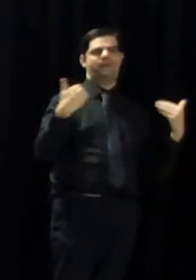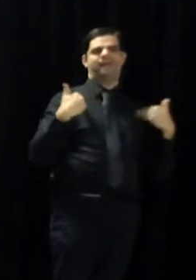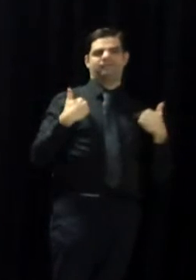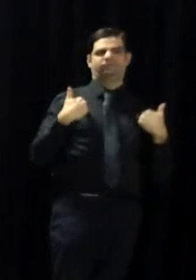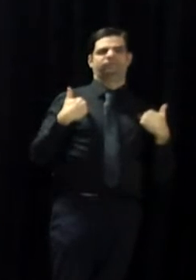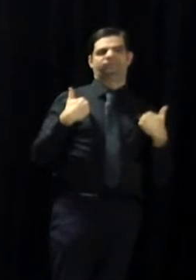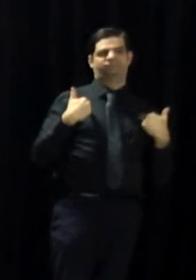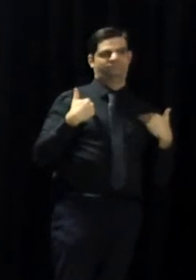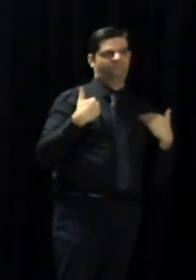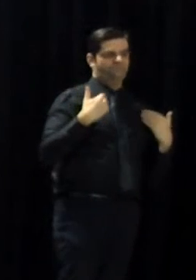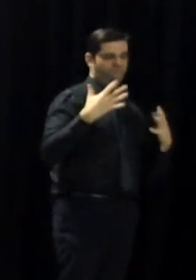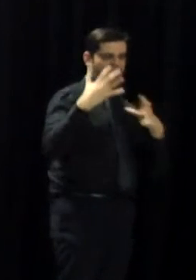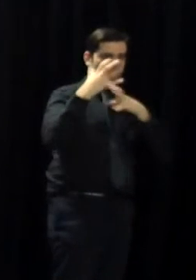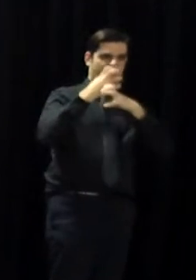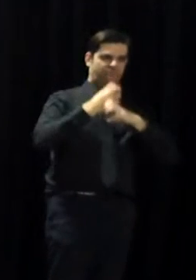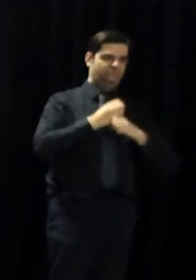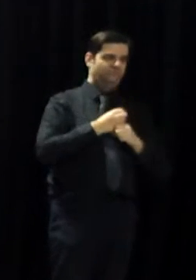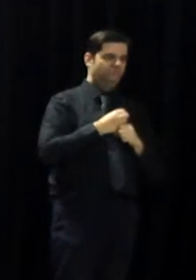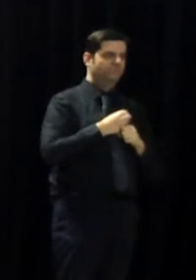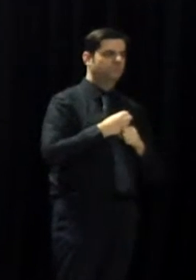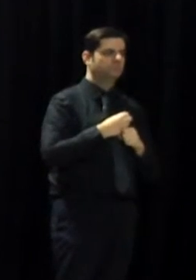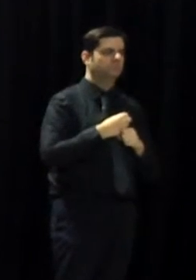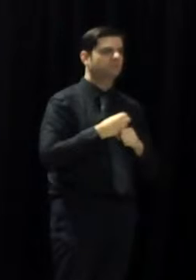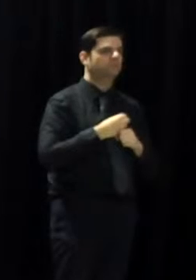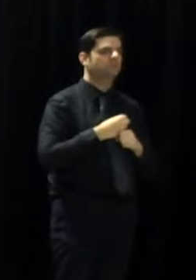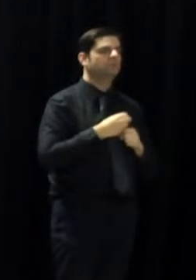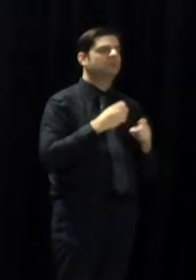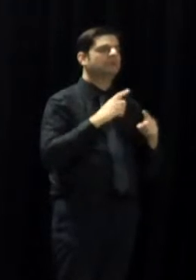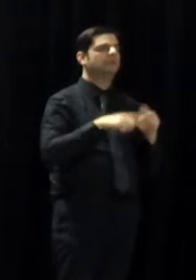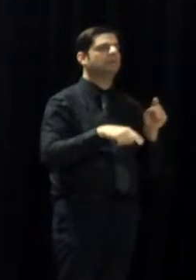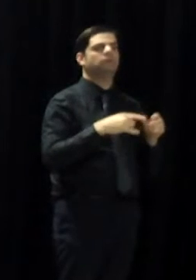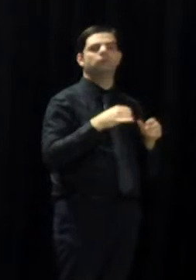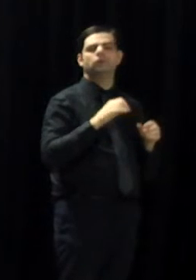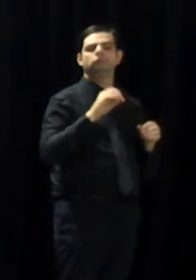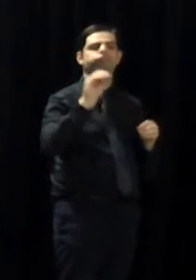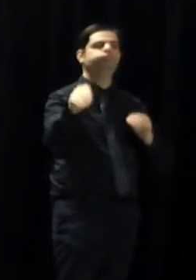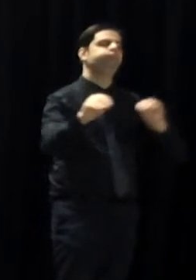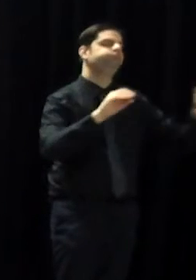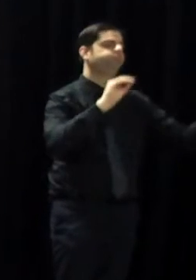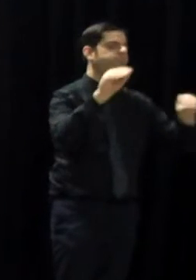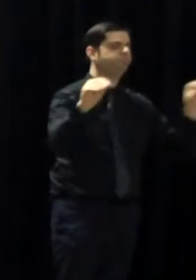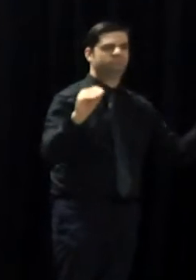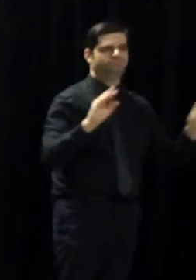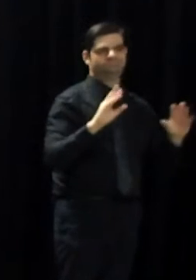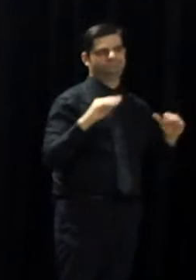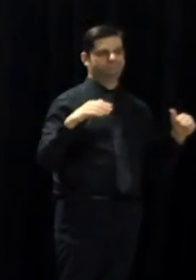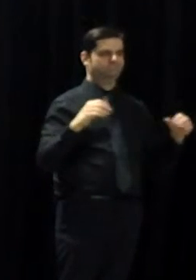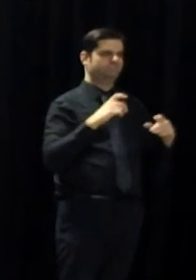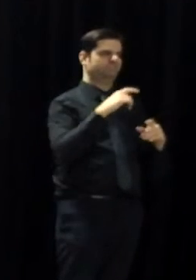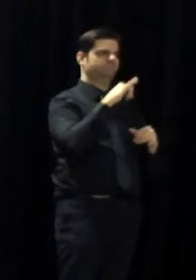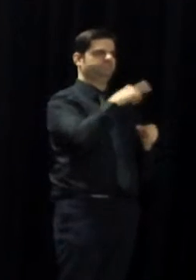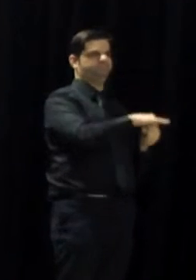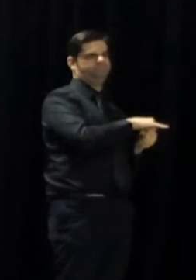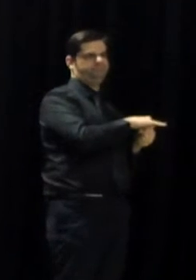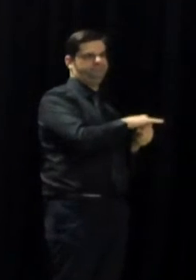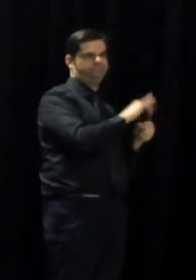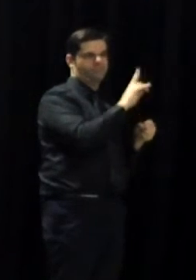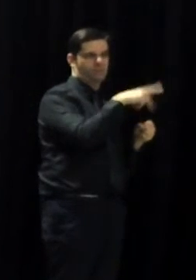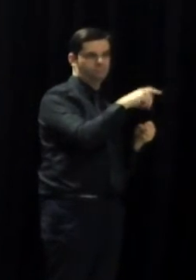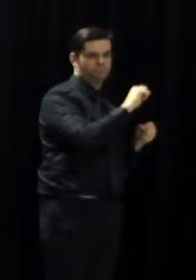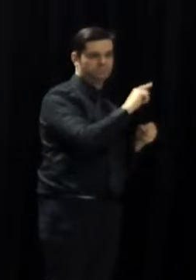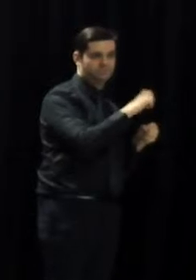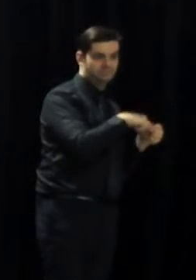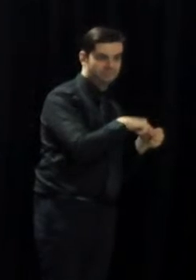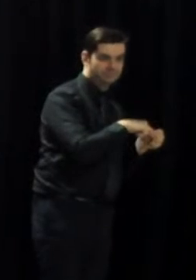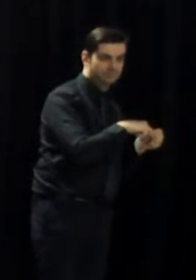and you 400. I don't believe they can just do that the way they've been instructed. So they may get to that, but I don't think they're there